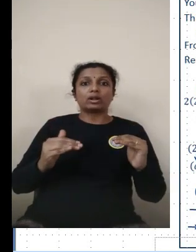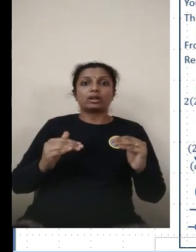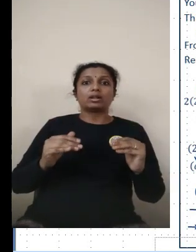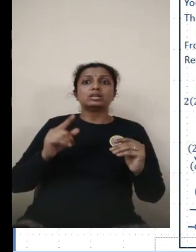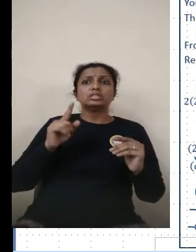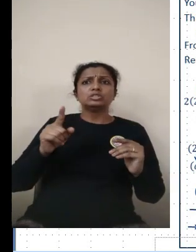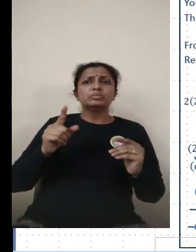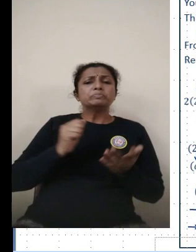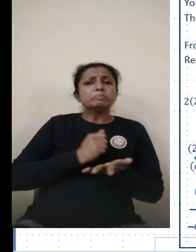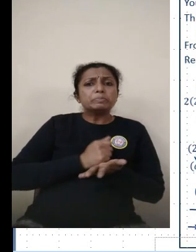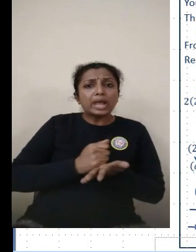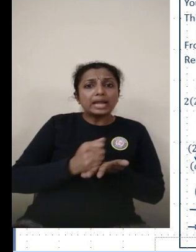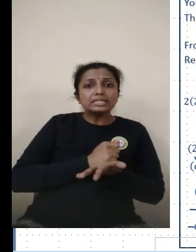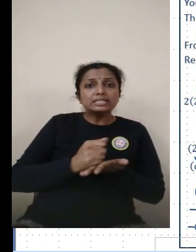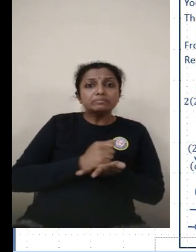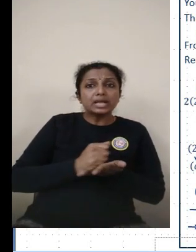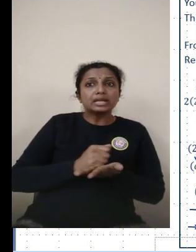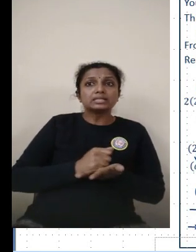equal.